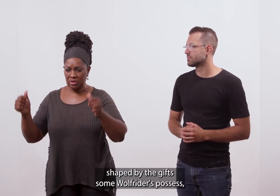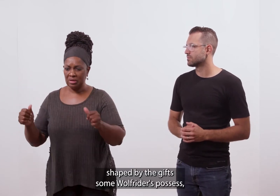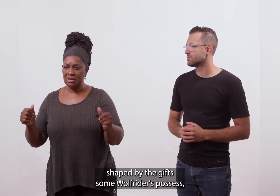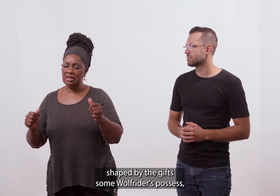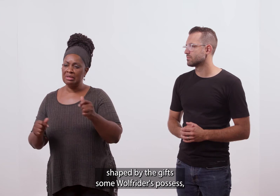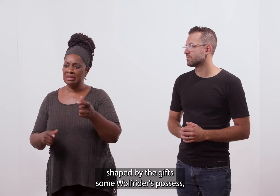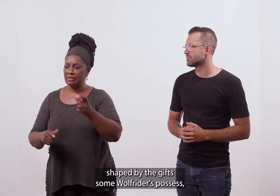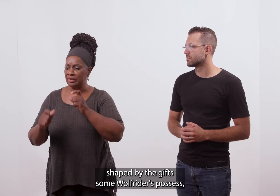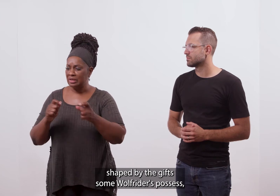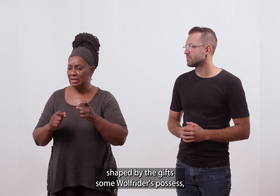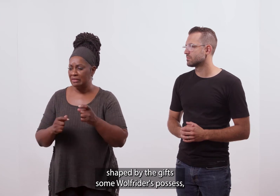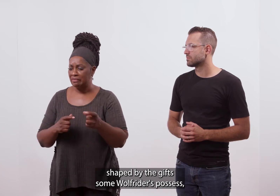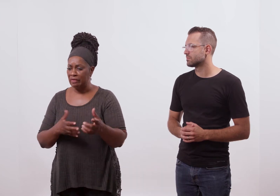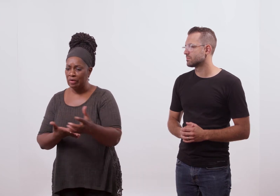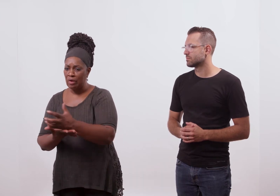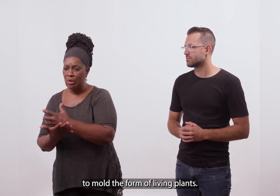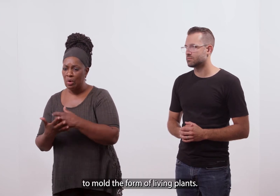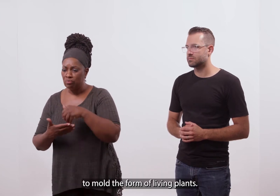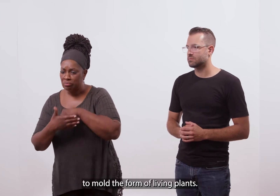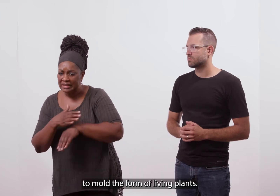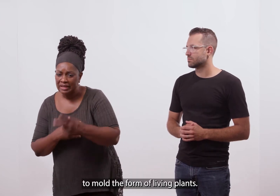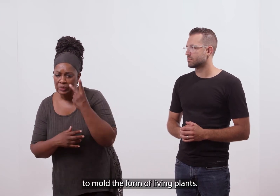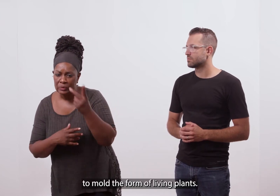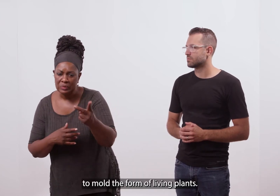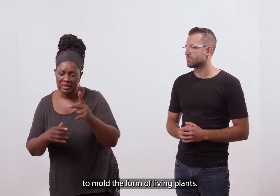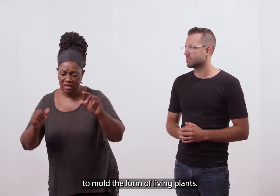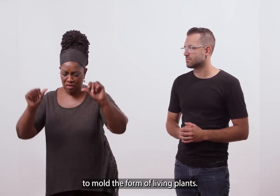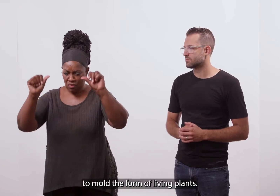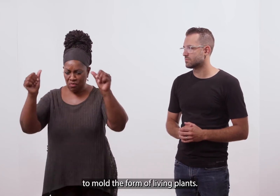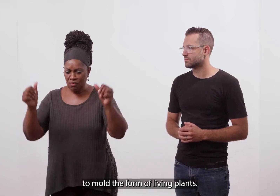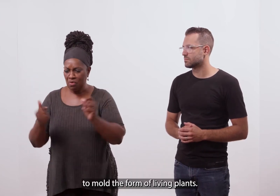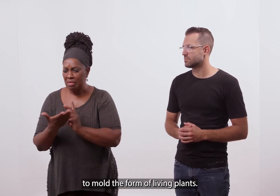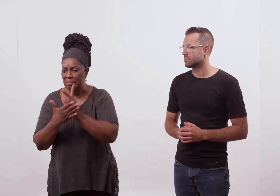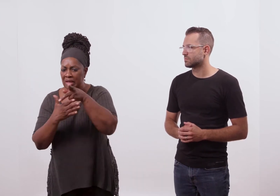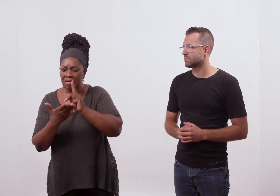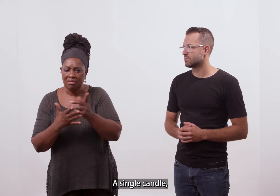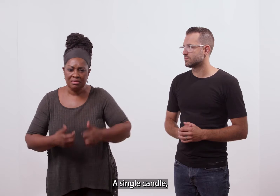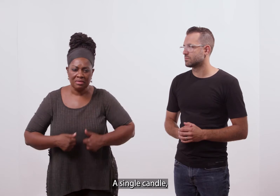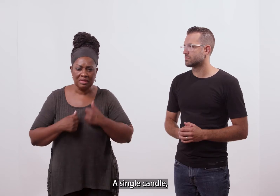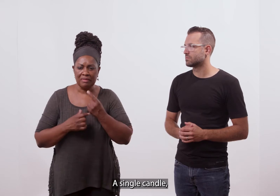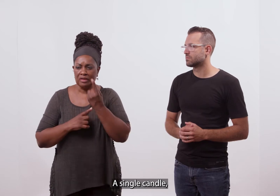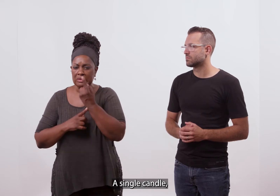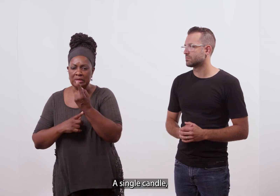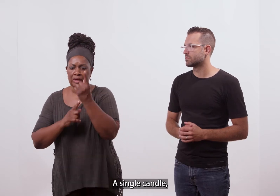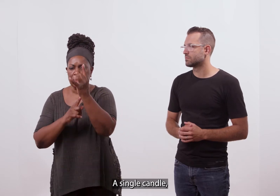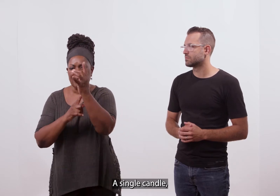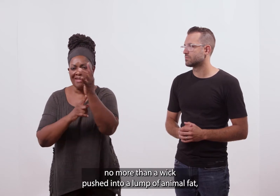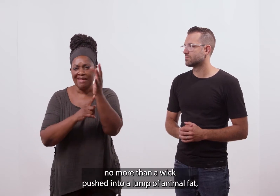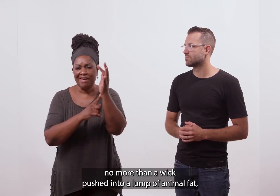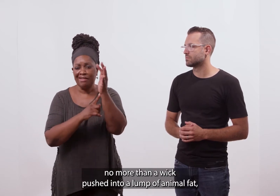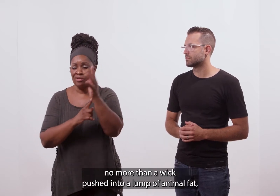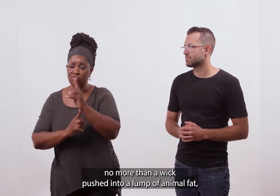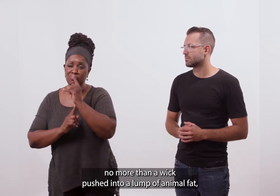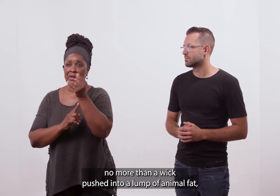some Wolfriders possess to mold the form of living plants. A single candle, no